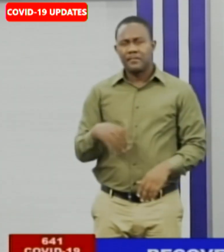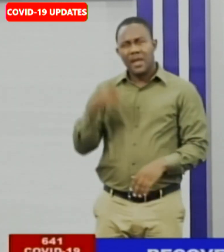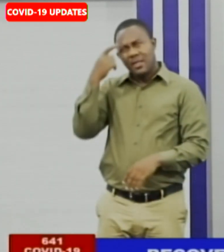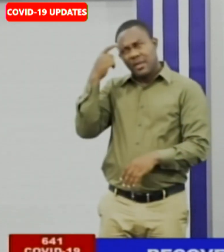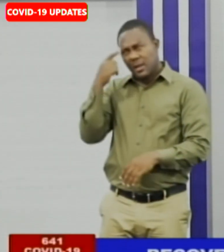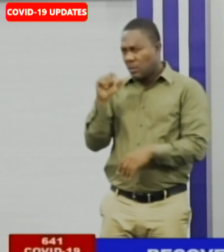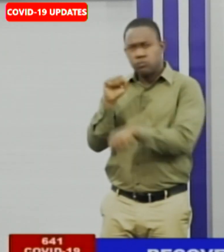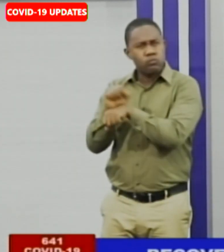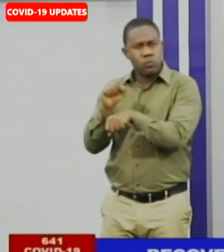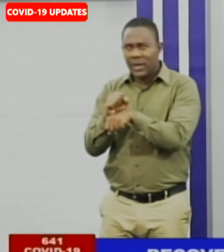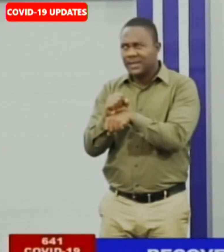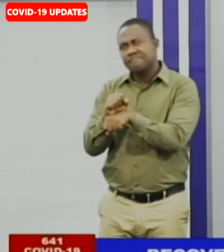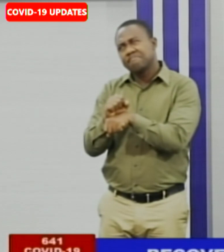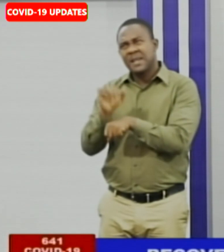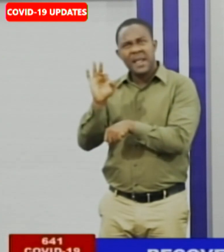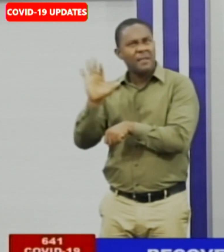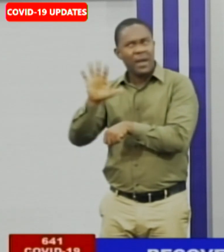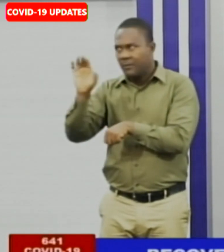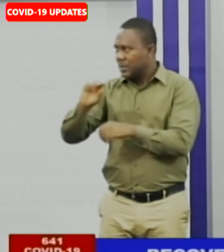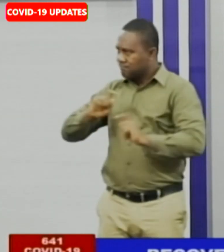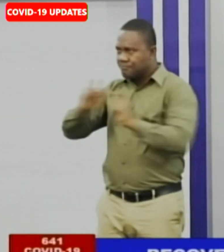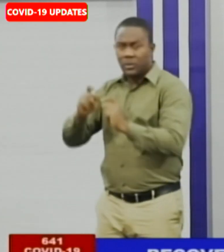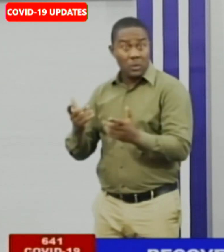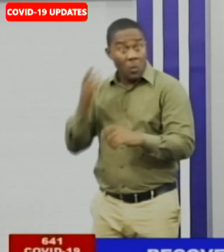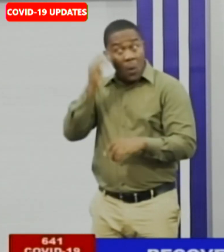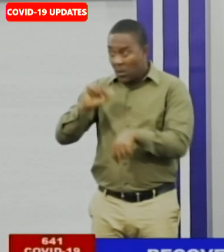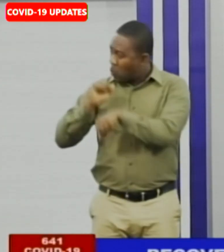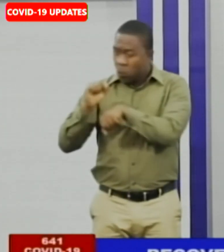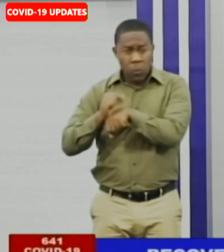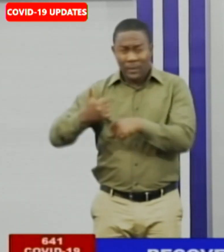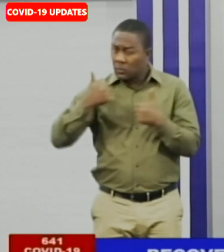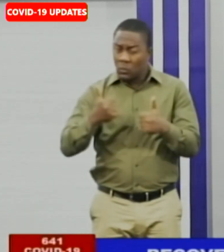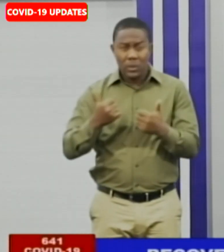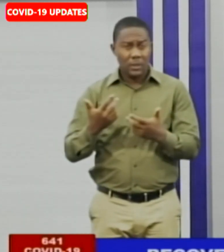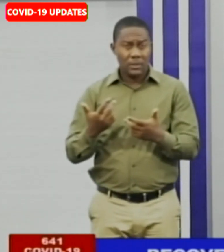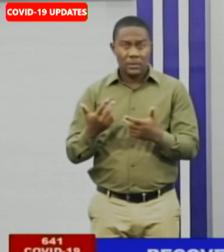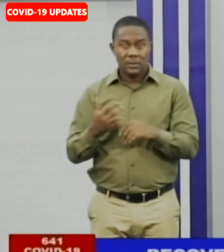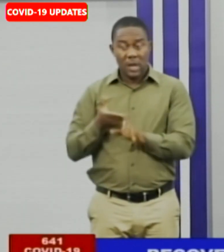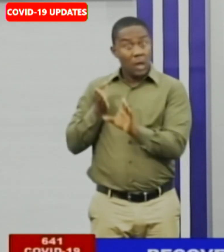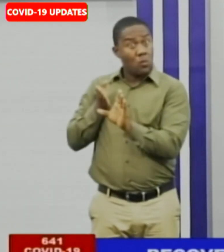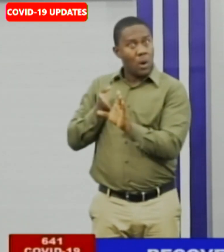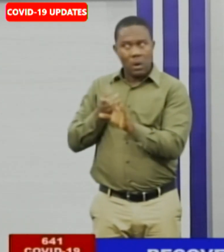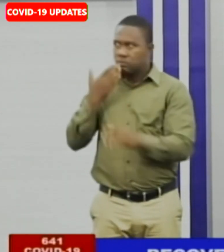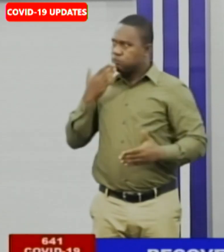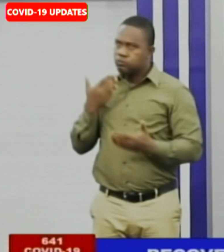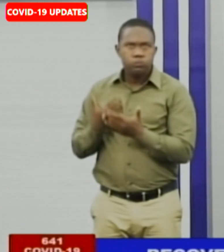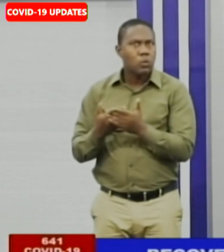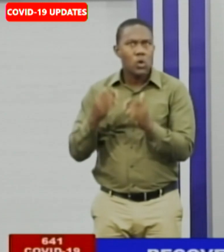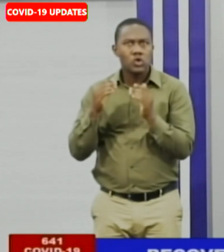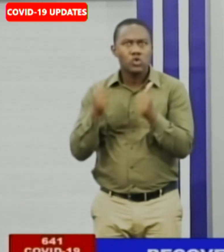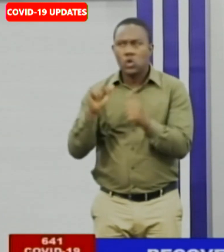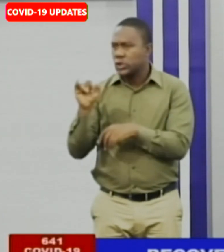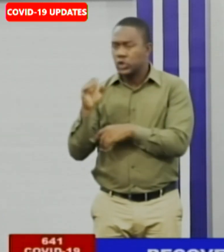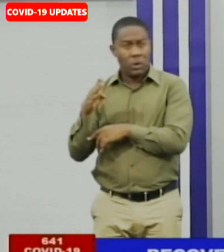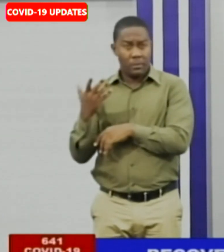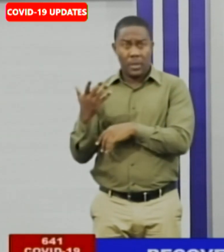because they did very well. Very, very well. The psychologist, very good job. The doctors, very good